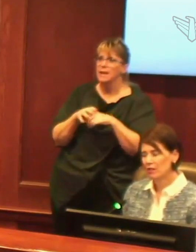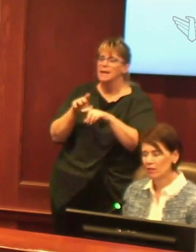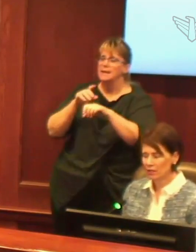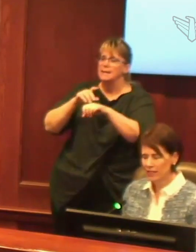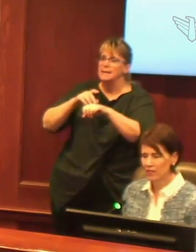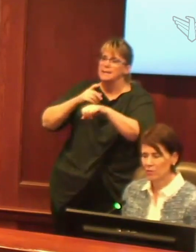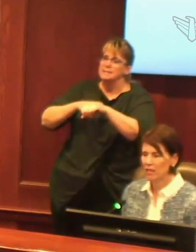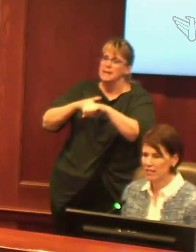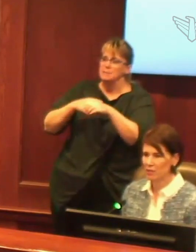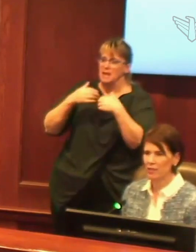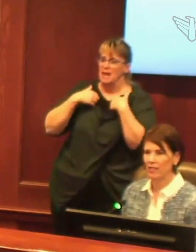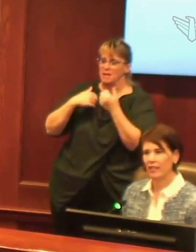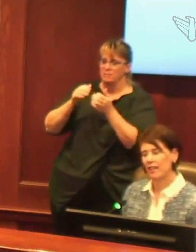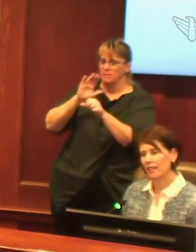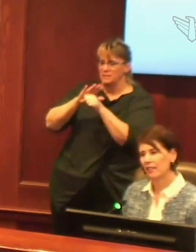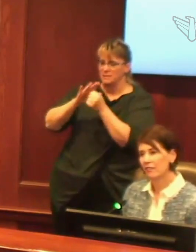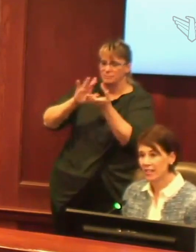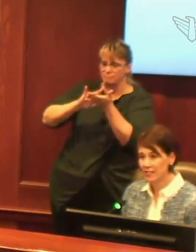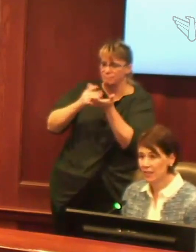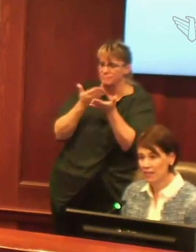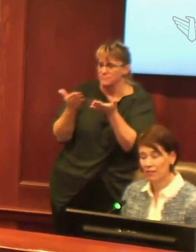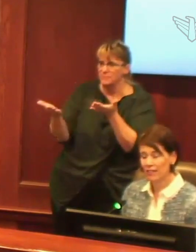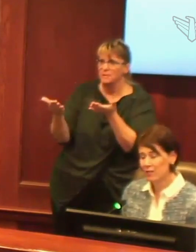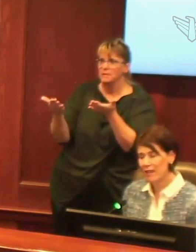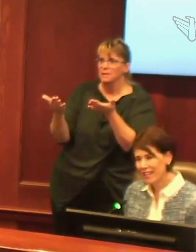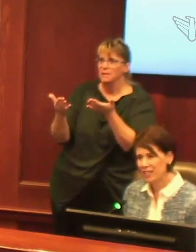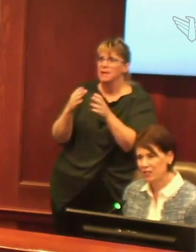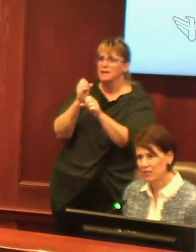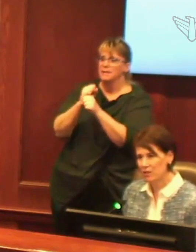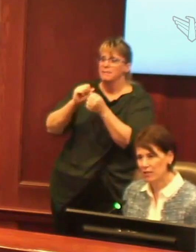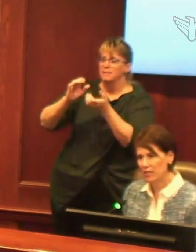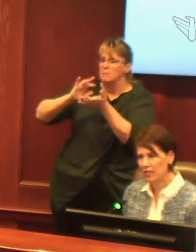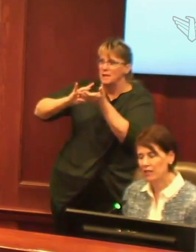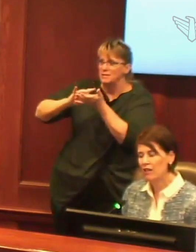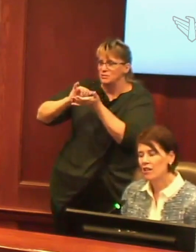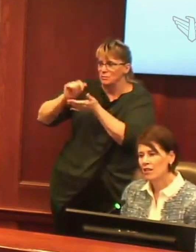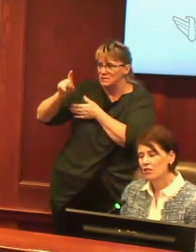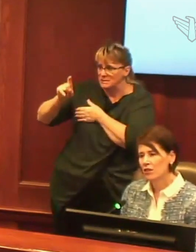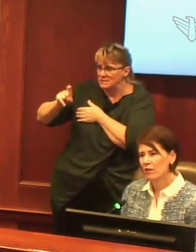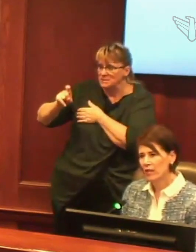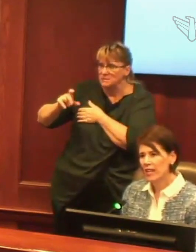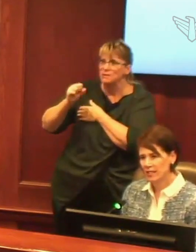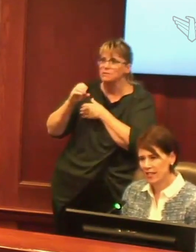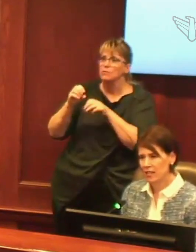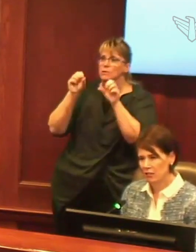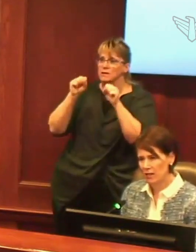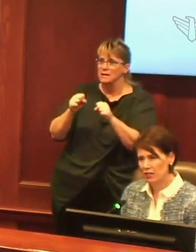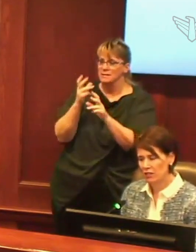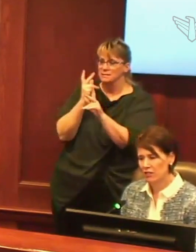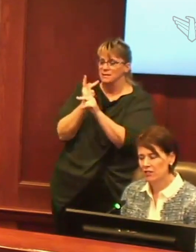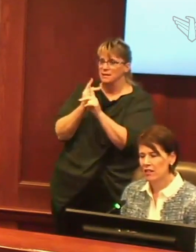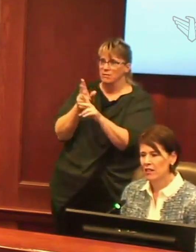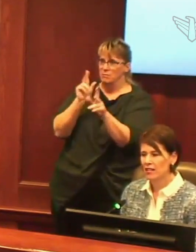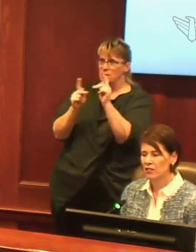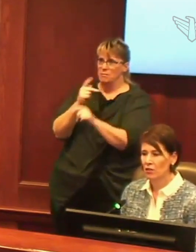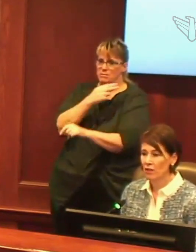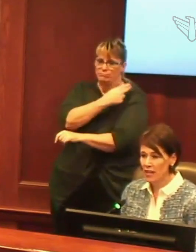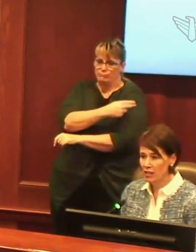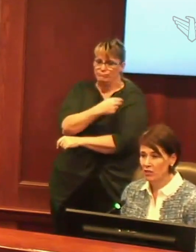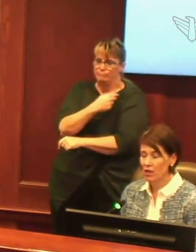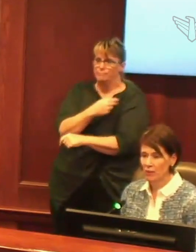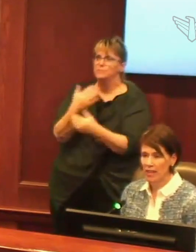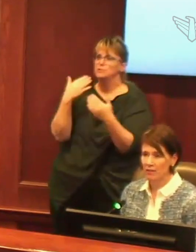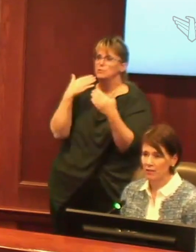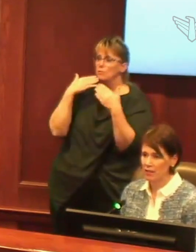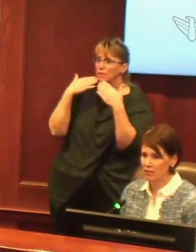to get the supplies we need and get the medications that we need so that we can take care of patients. And so